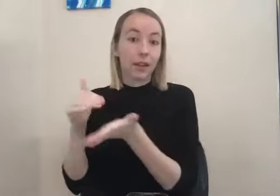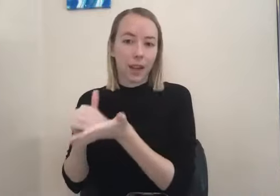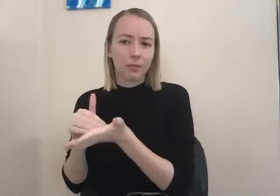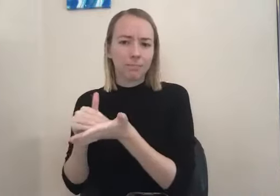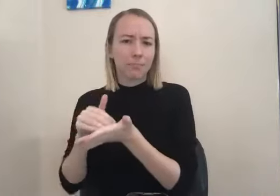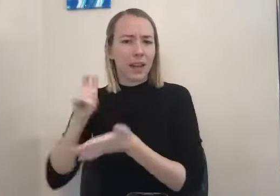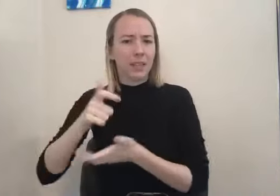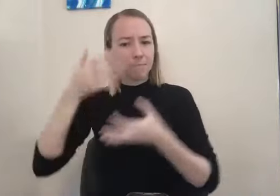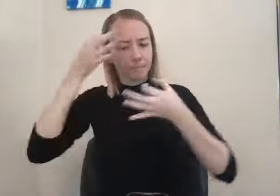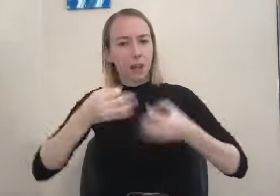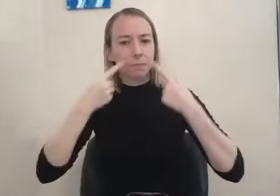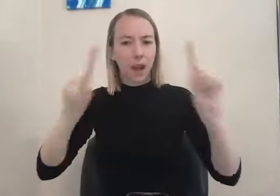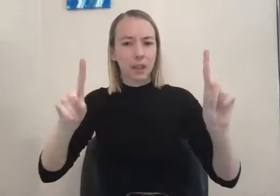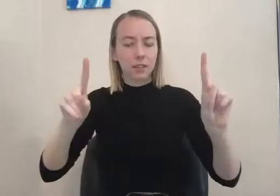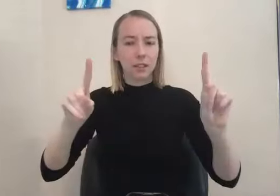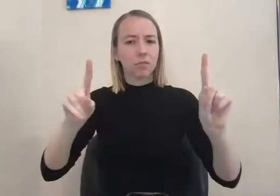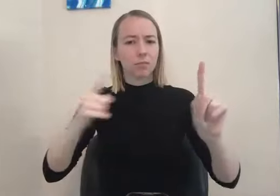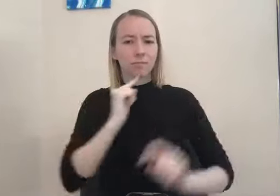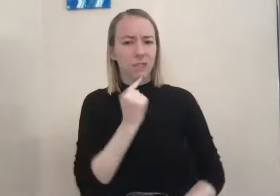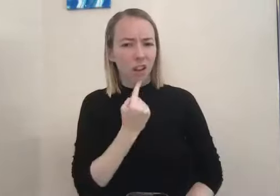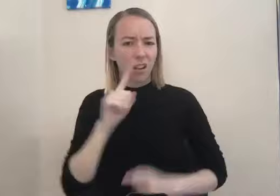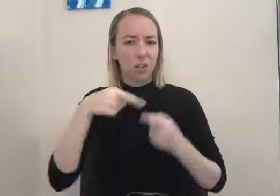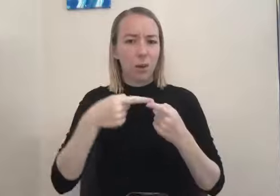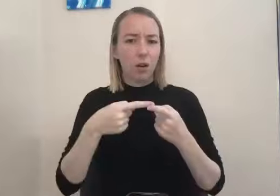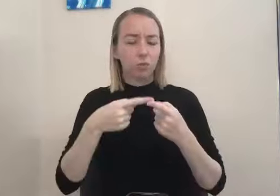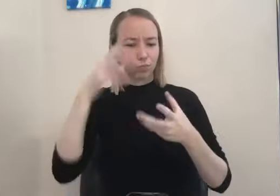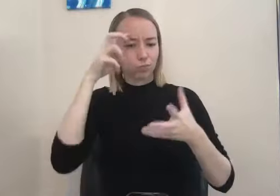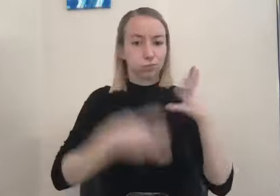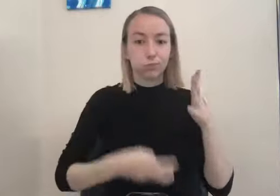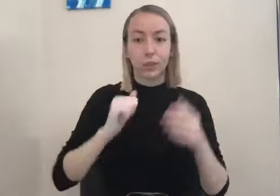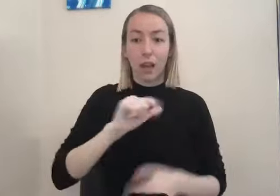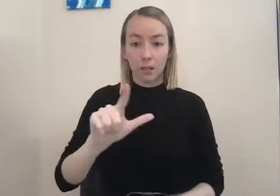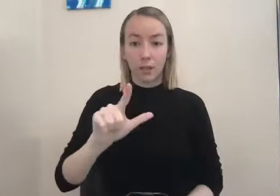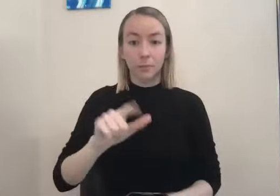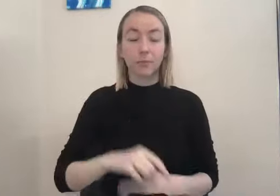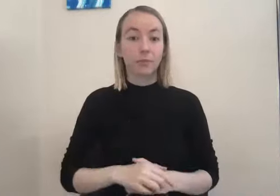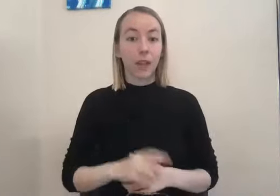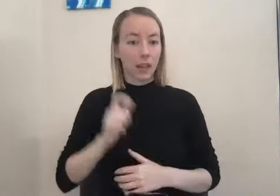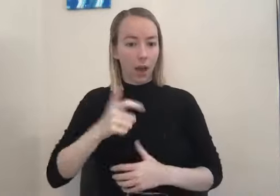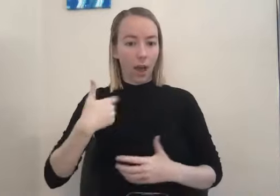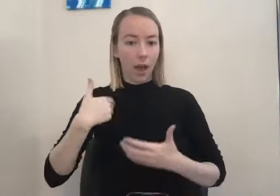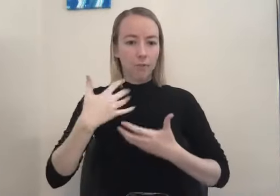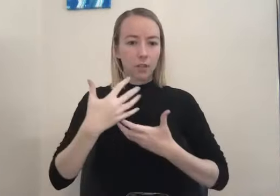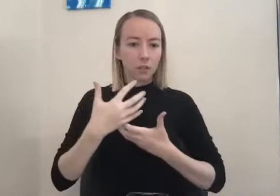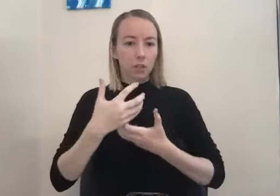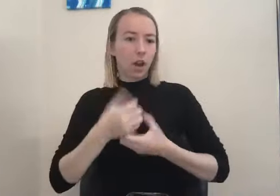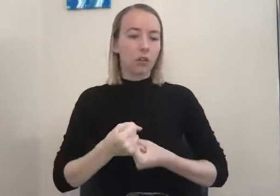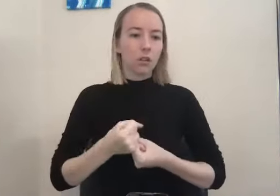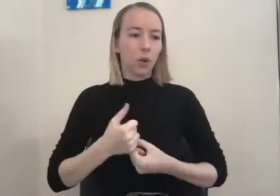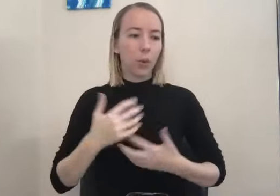know there was a God, and I thought, please bring me a sponsor. I know this time I need to do something about me. Please, God, bring